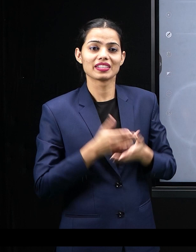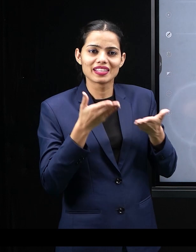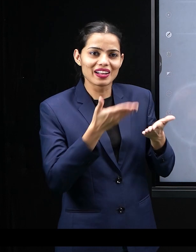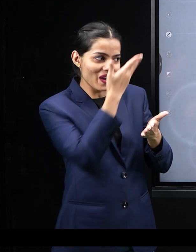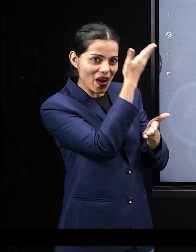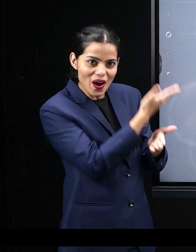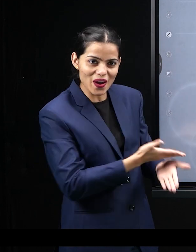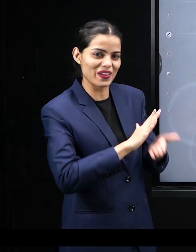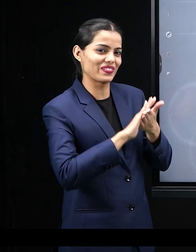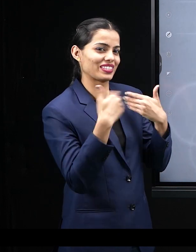Hence proved.